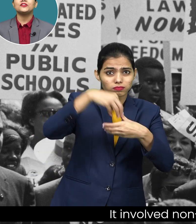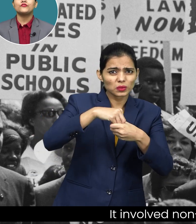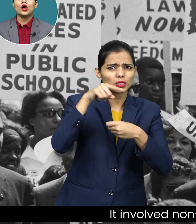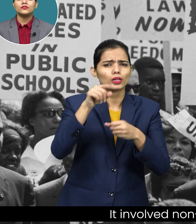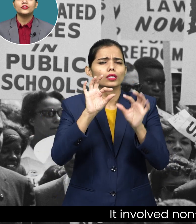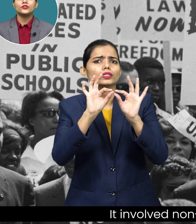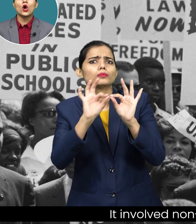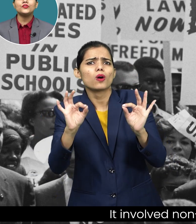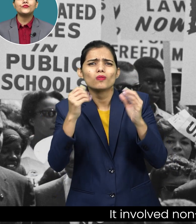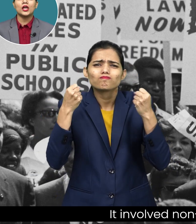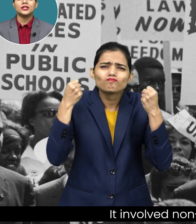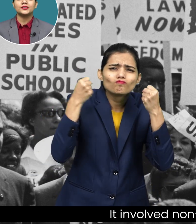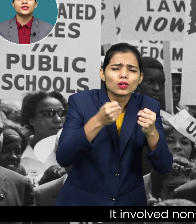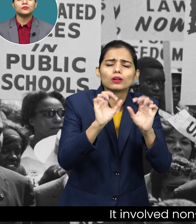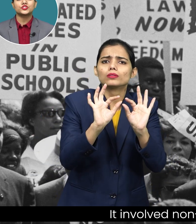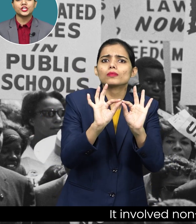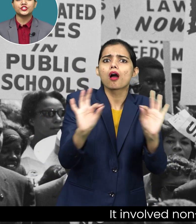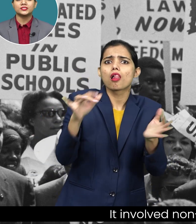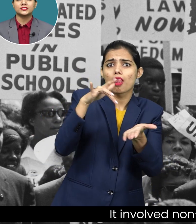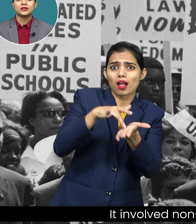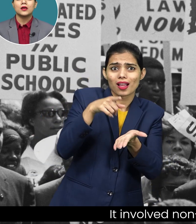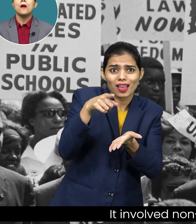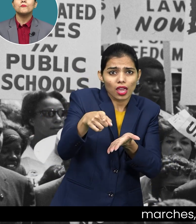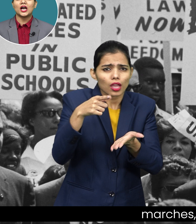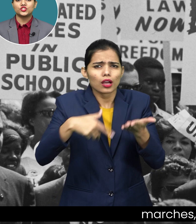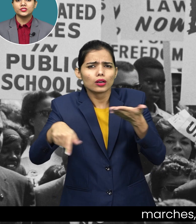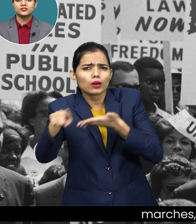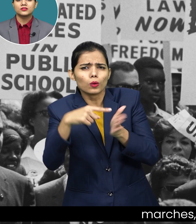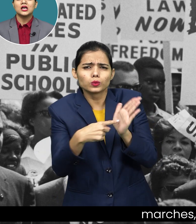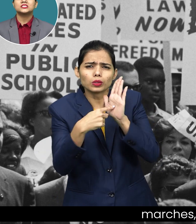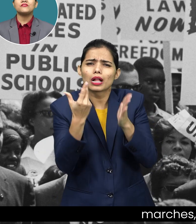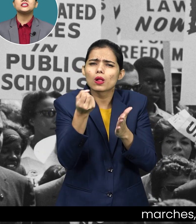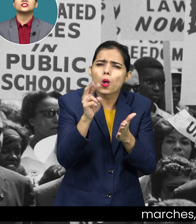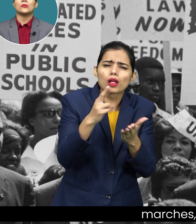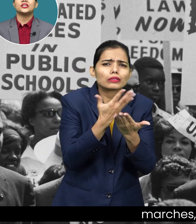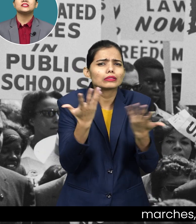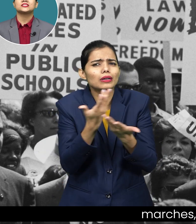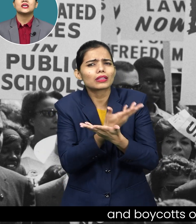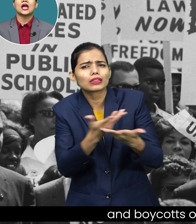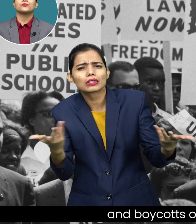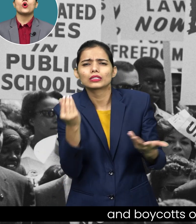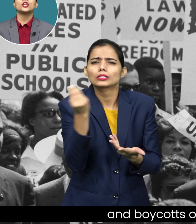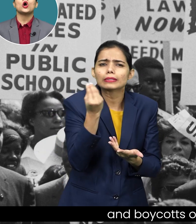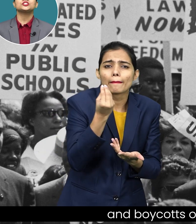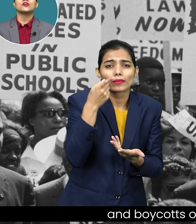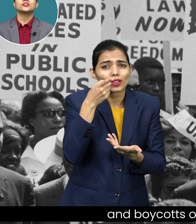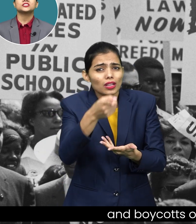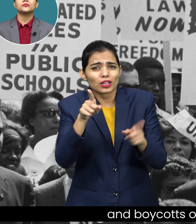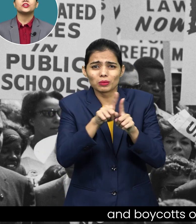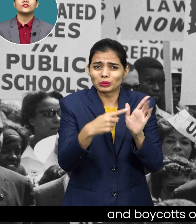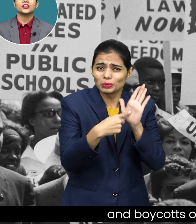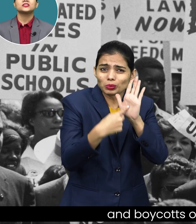It involved non-violent demonstrations, marches, civil disobedience, and boycotts